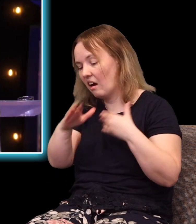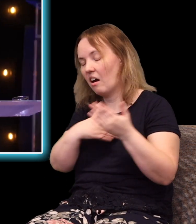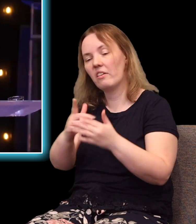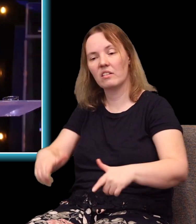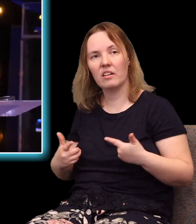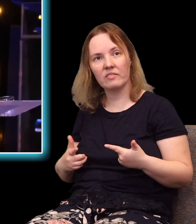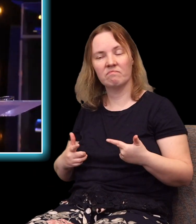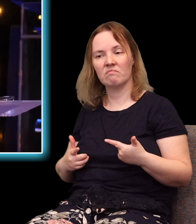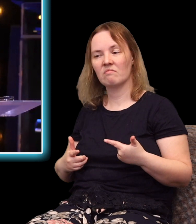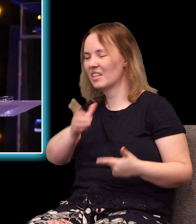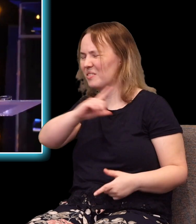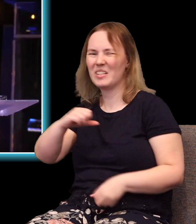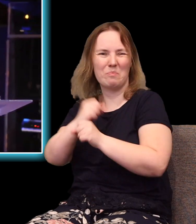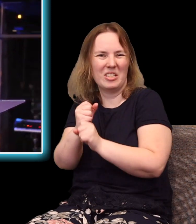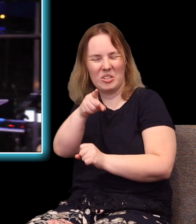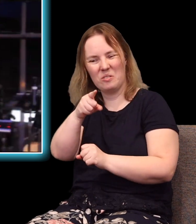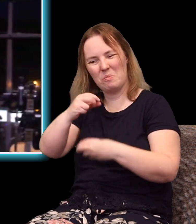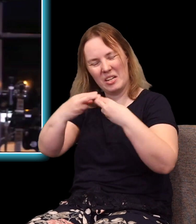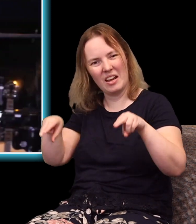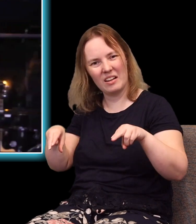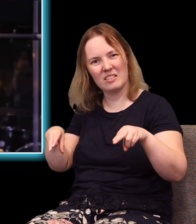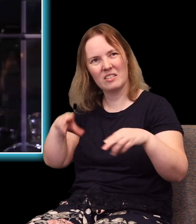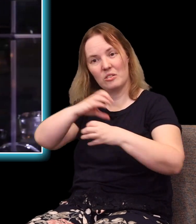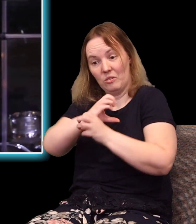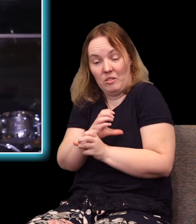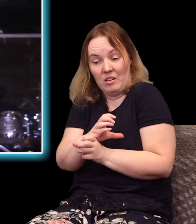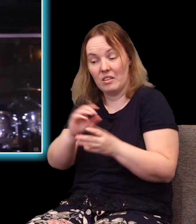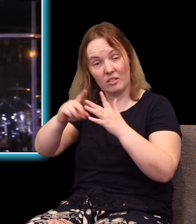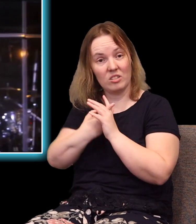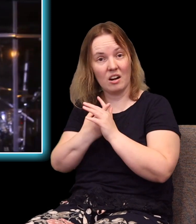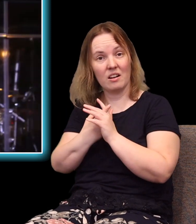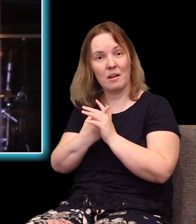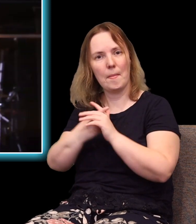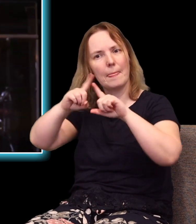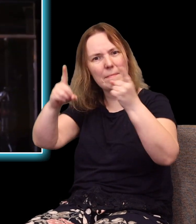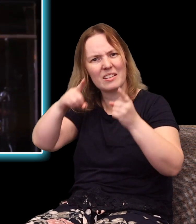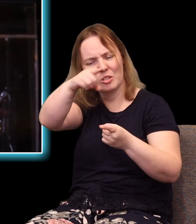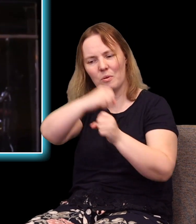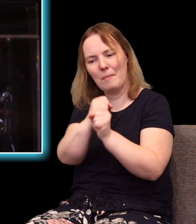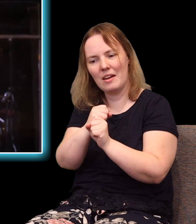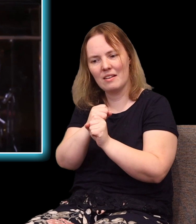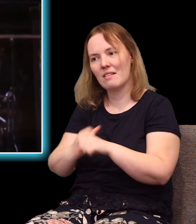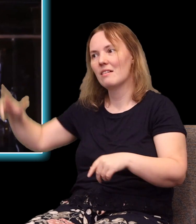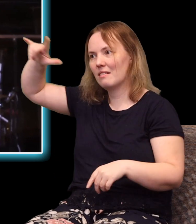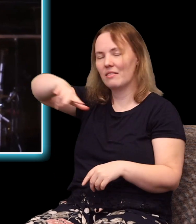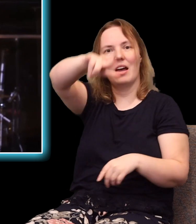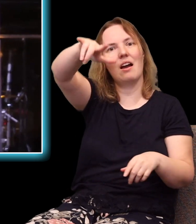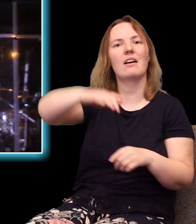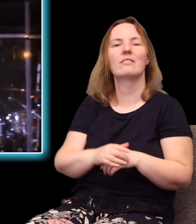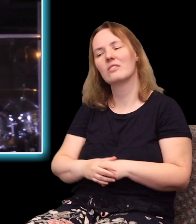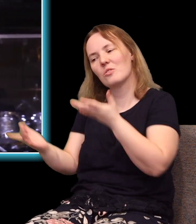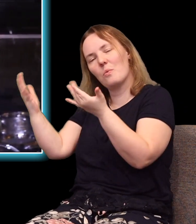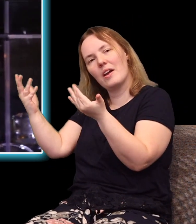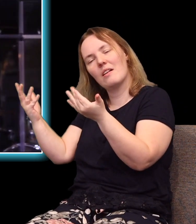life. Lord says, I haven't made you to be an egg. You were created that way. That's how you started. You were made to fly. What does Isaiah